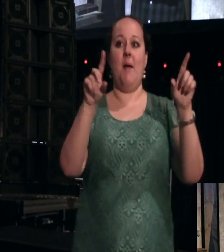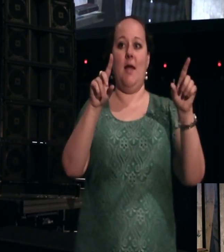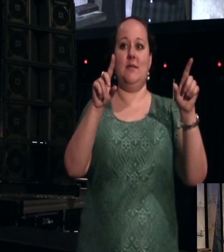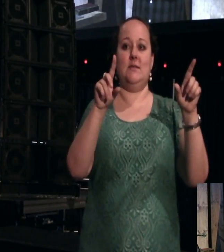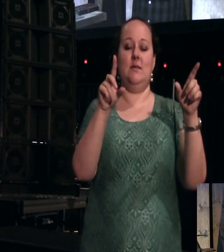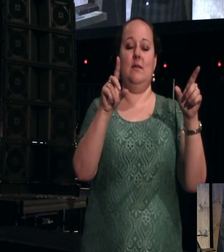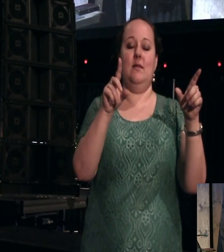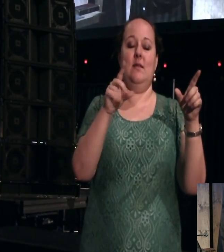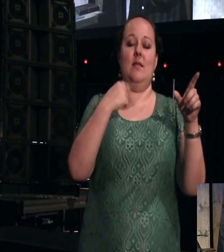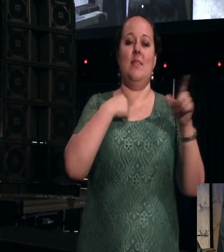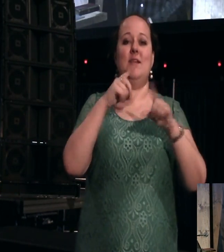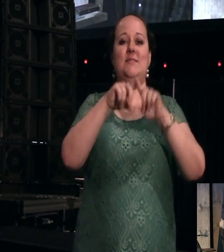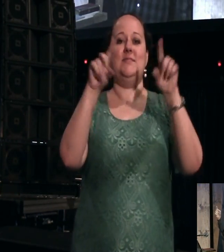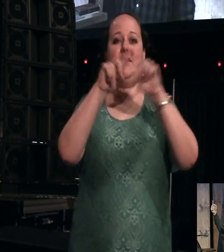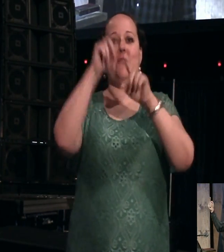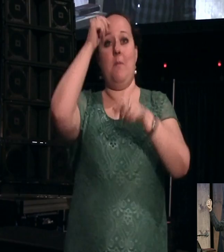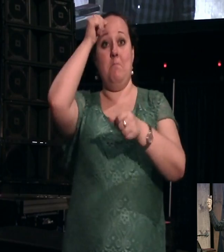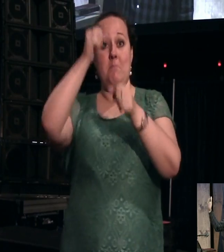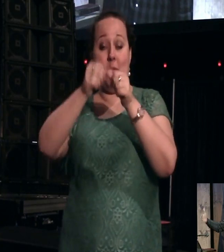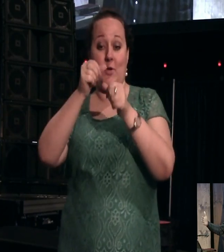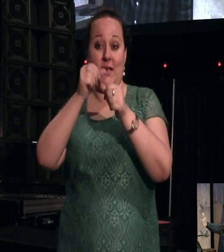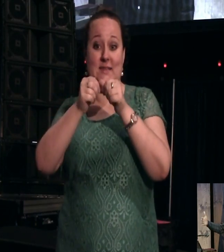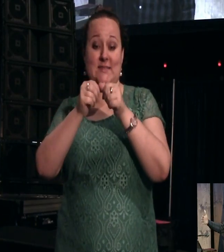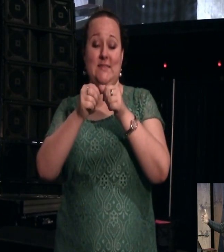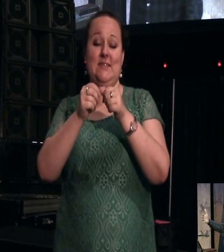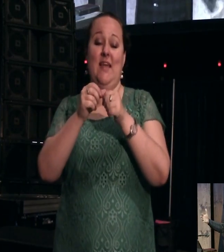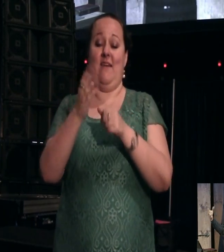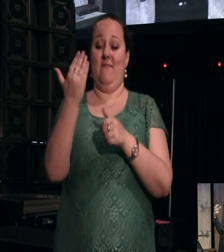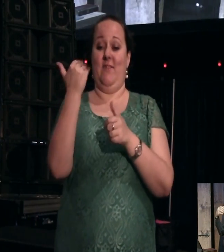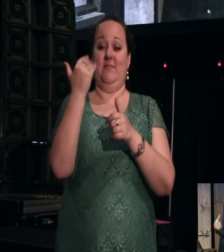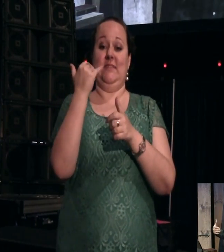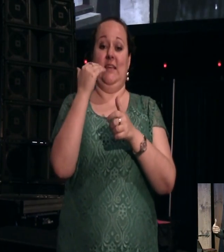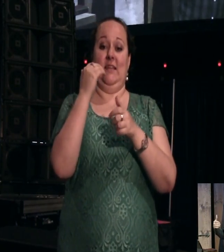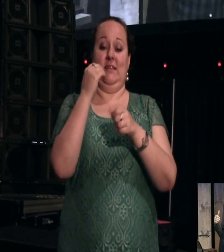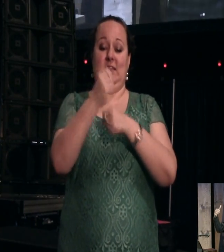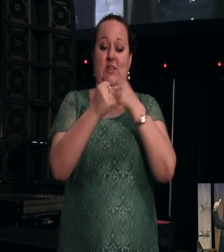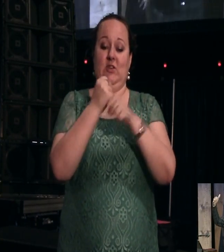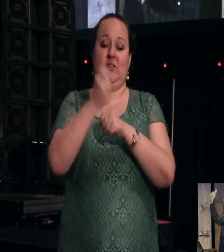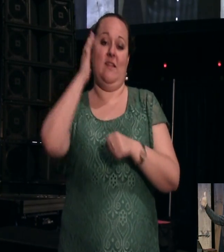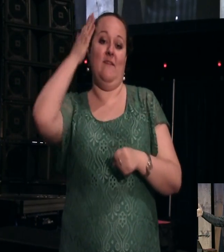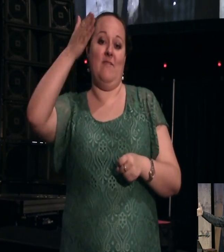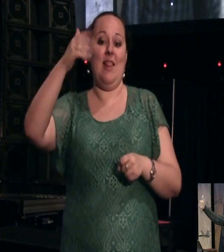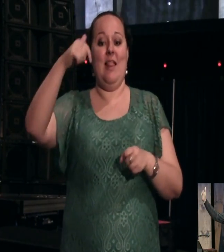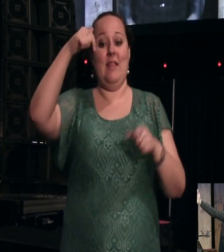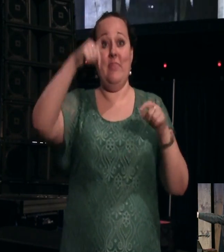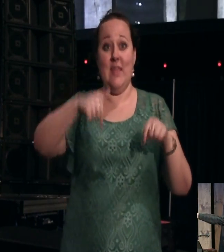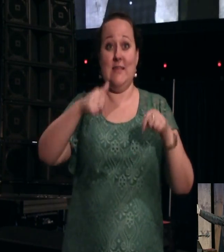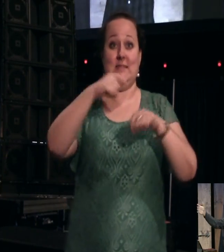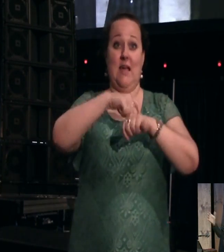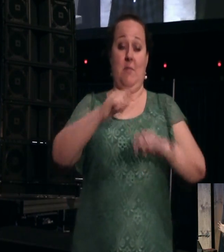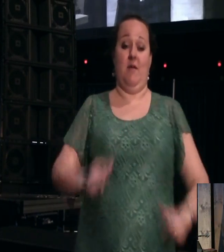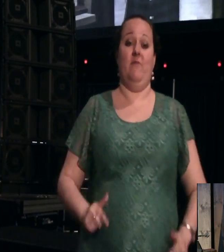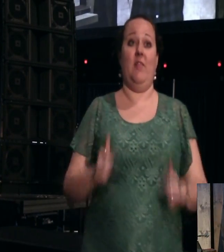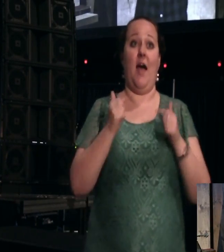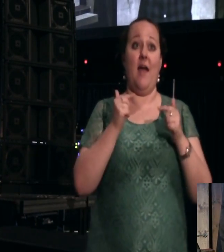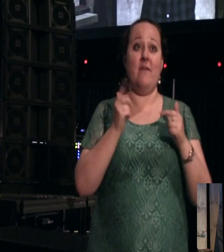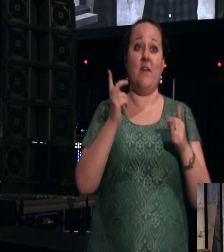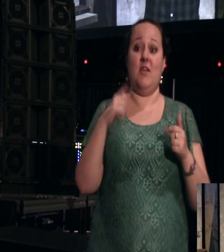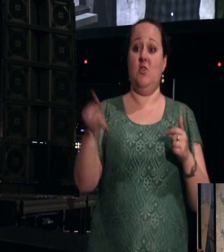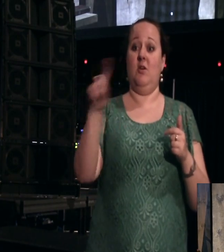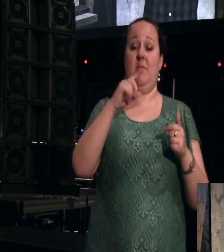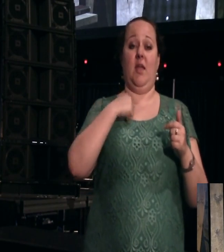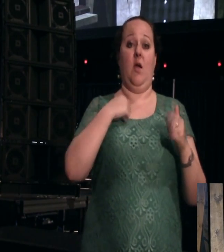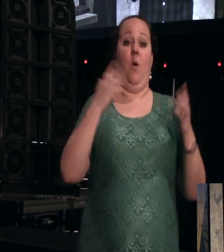there, that was incredible. But then there's going to be these different memories that you have 10 years, 15 years from now of